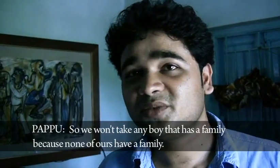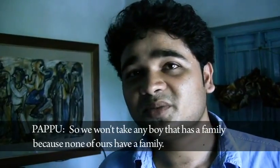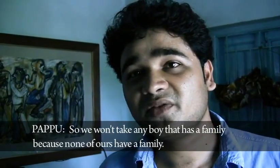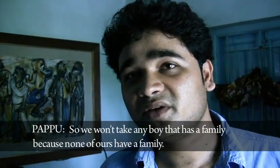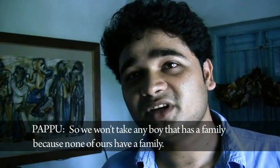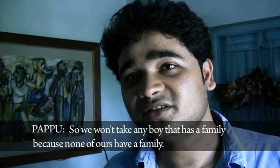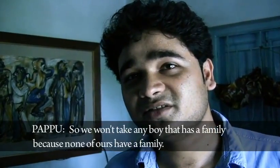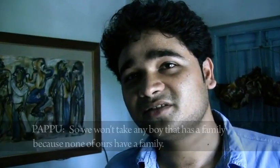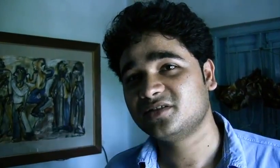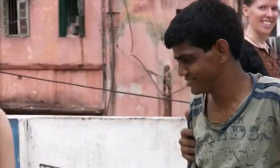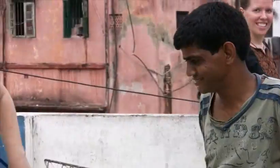family.